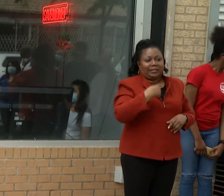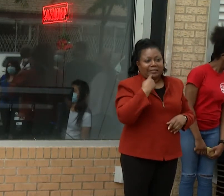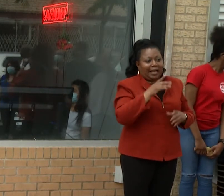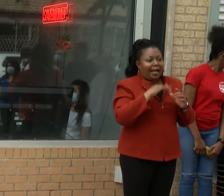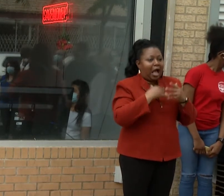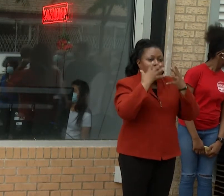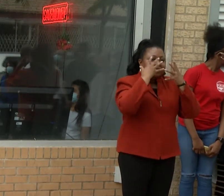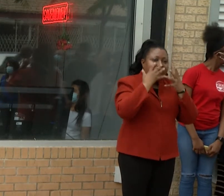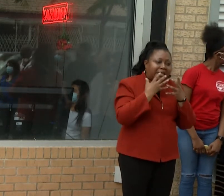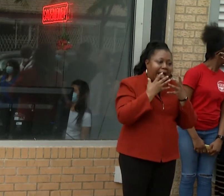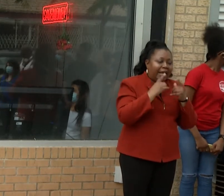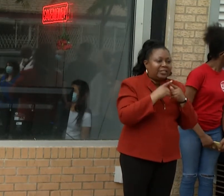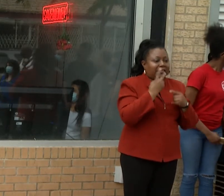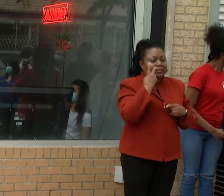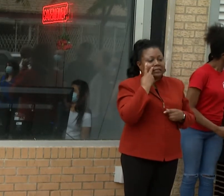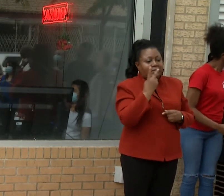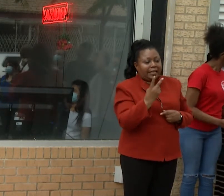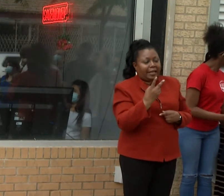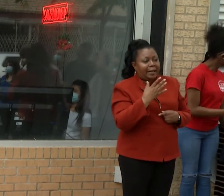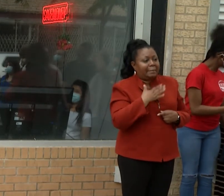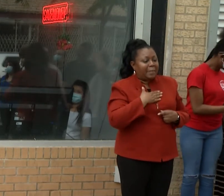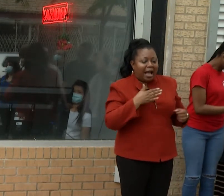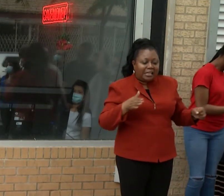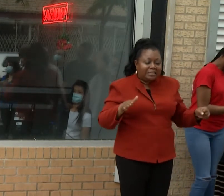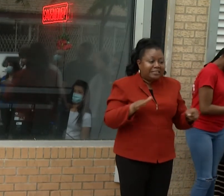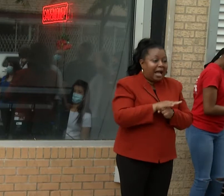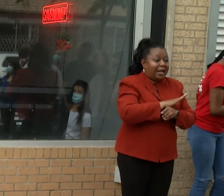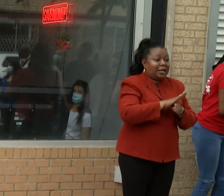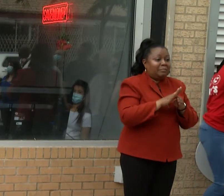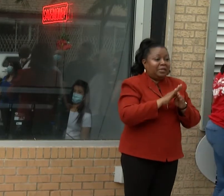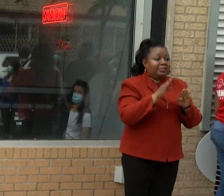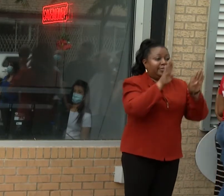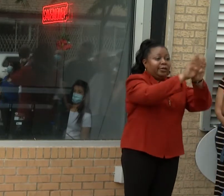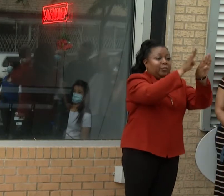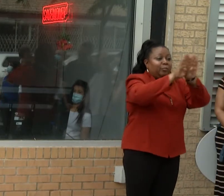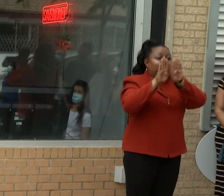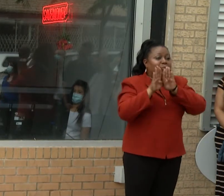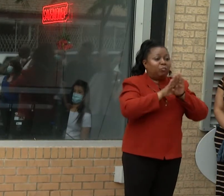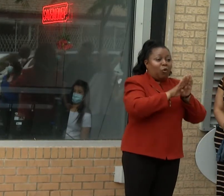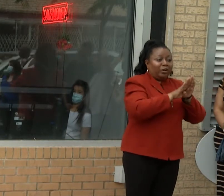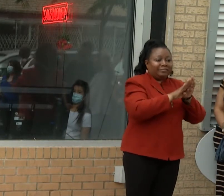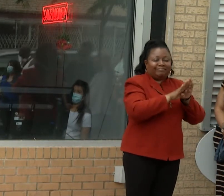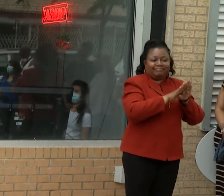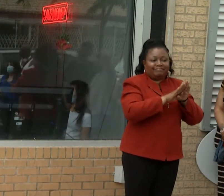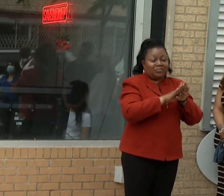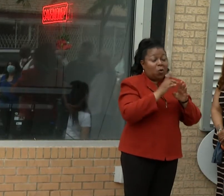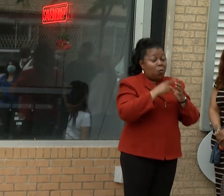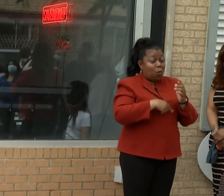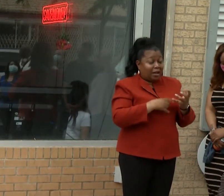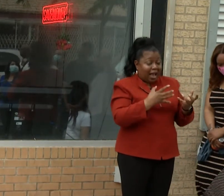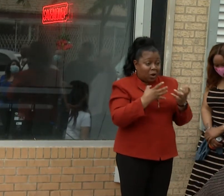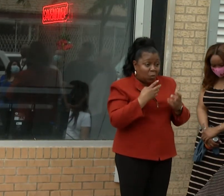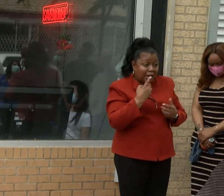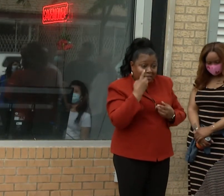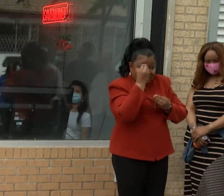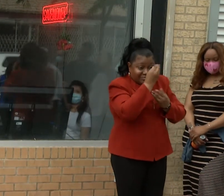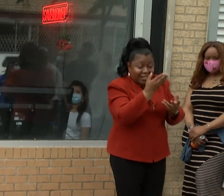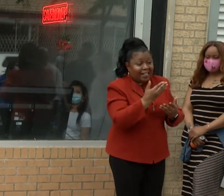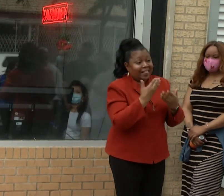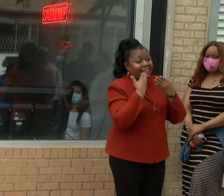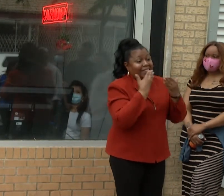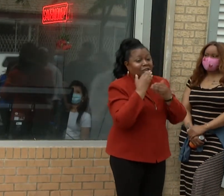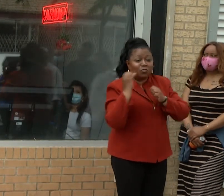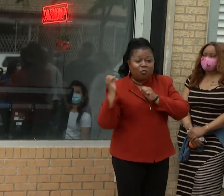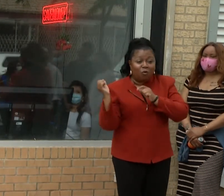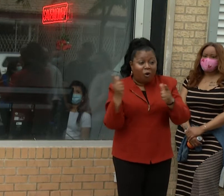say how sad it is just to see my entire business boarded up. What I do want to say is thank you